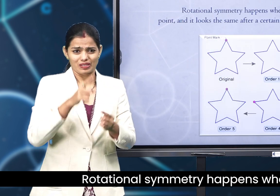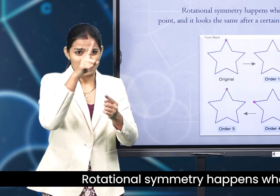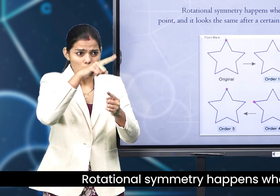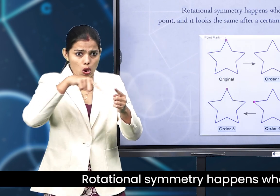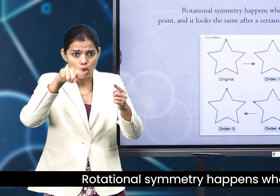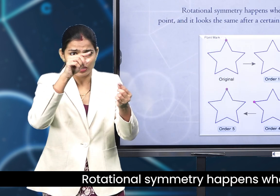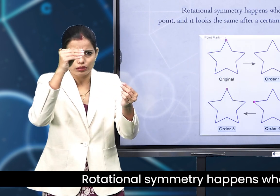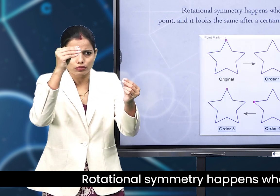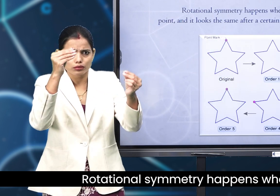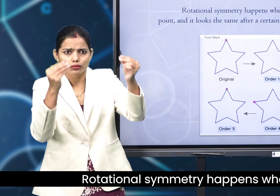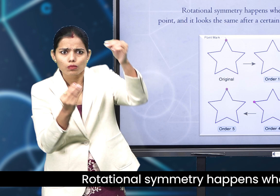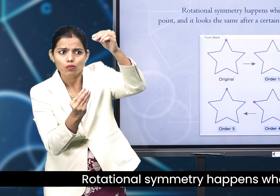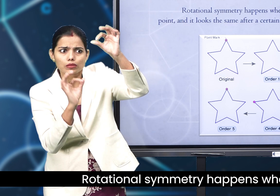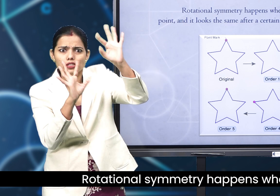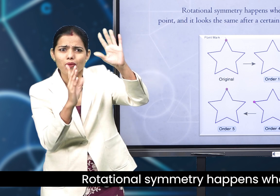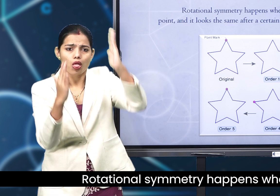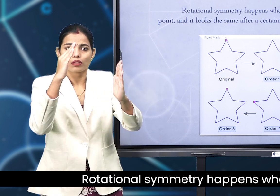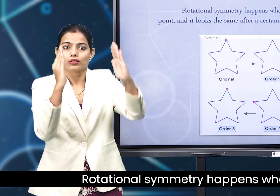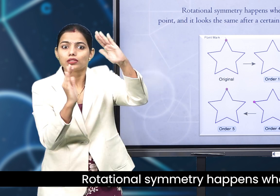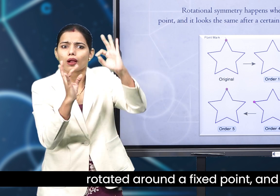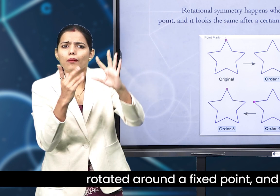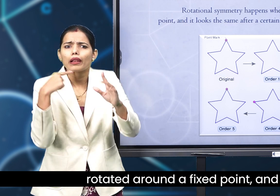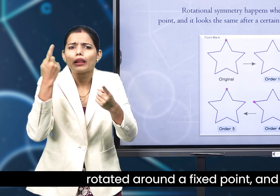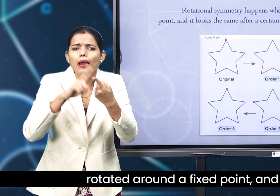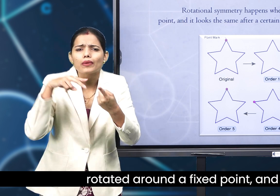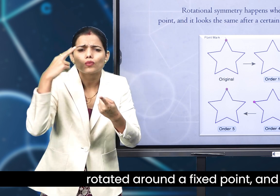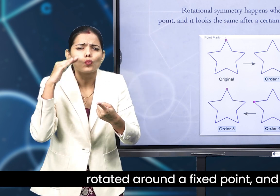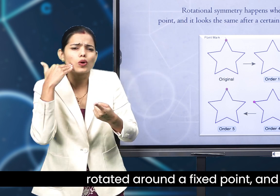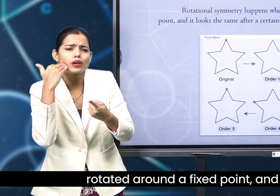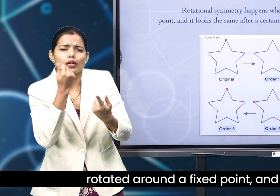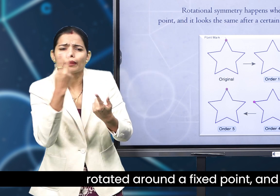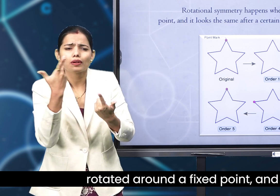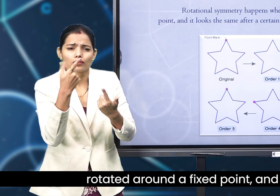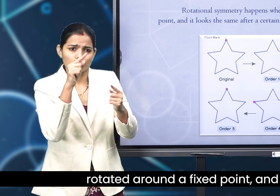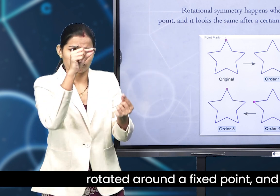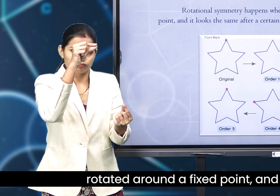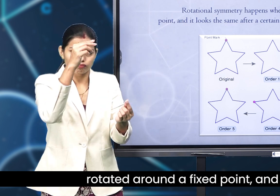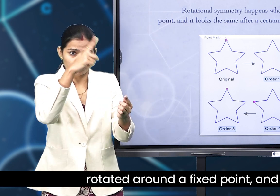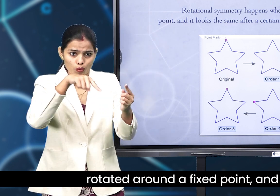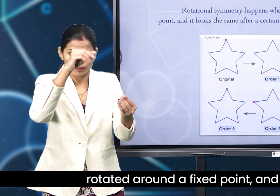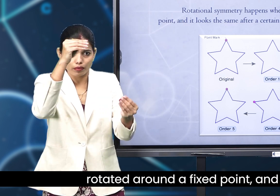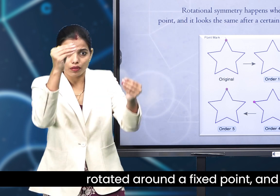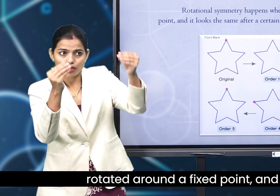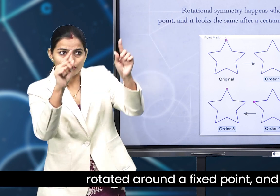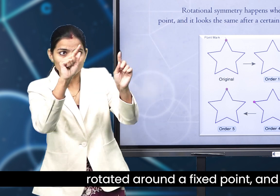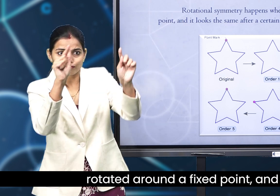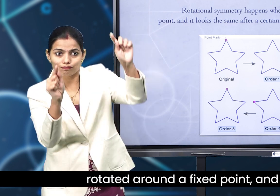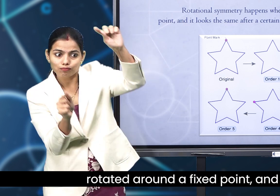Rotational symmetry happens when a figure can be rotated around a fixed point and it looks the